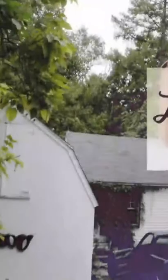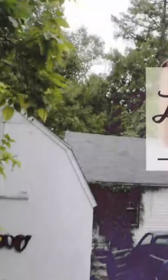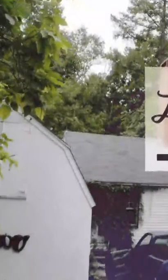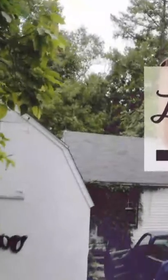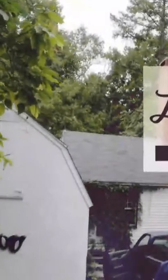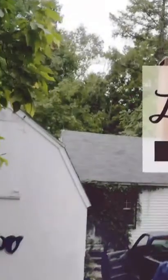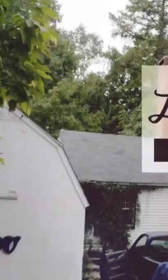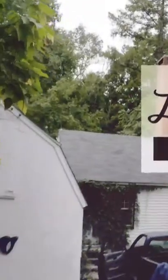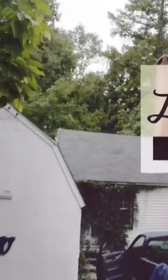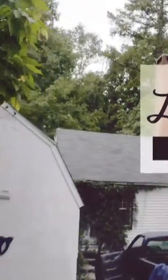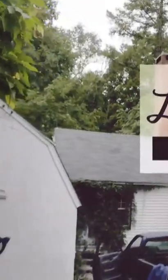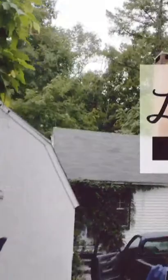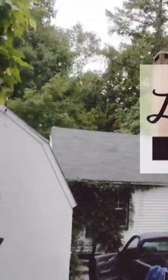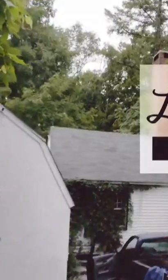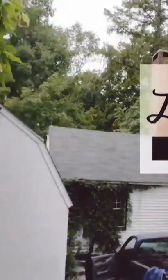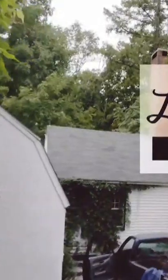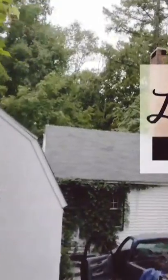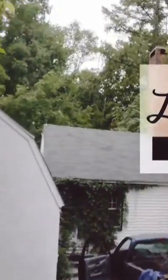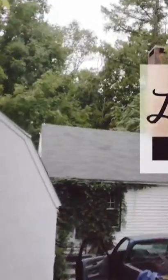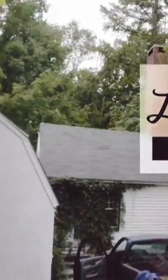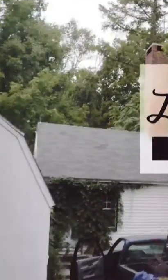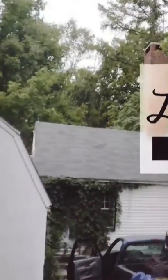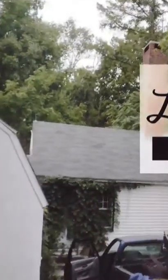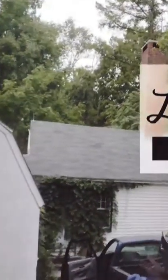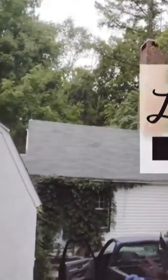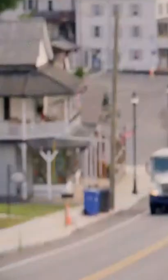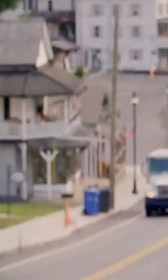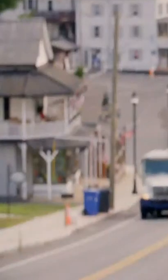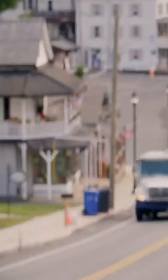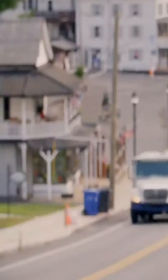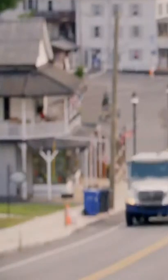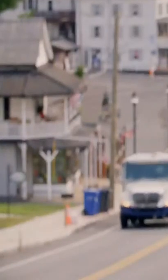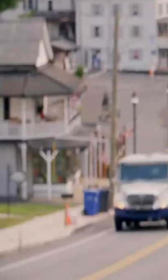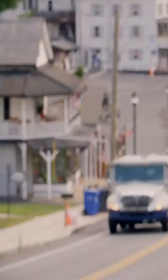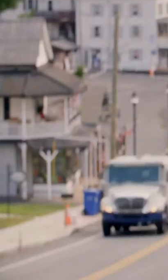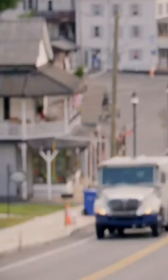On the next Legacy List with Matt Paxton. Matt and the team.